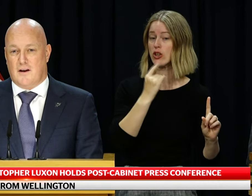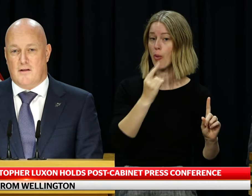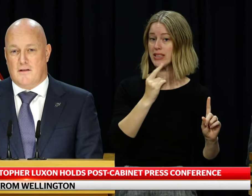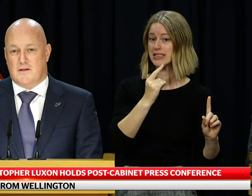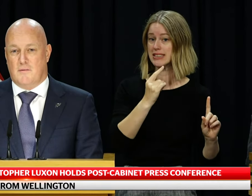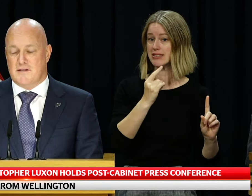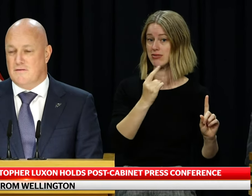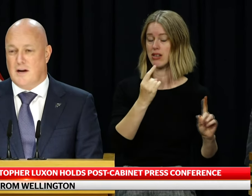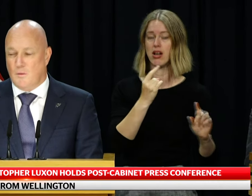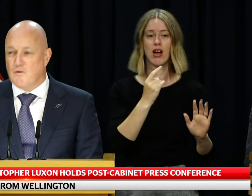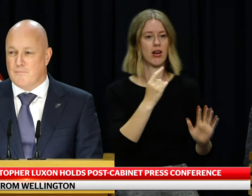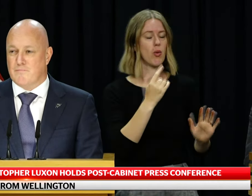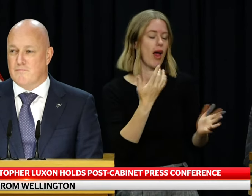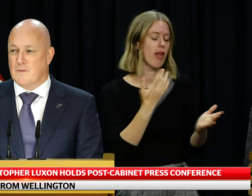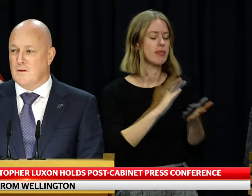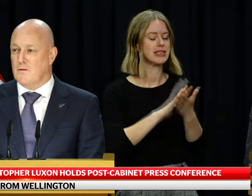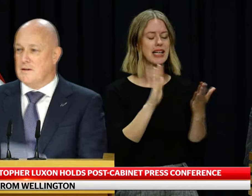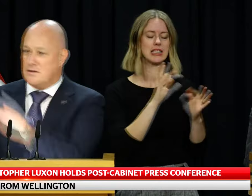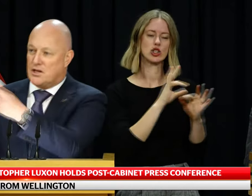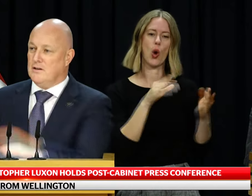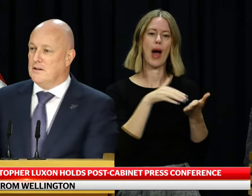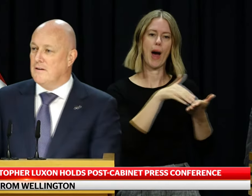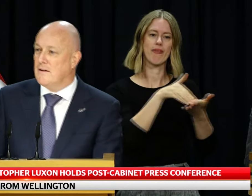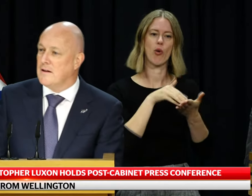about the fact that I don't think those comments are very helpful.